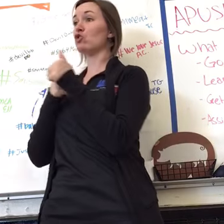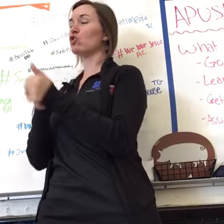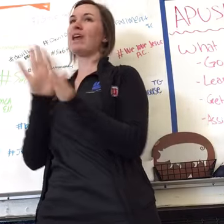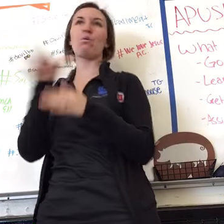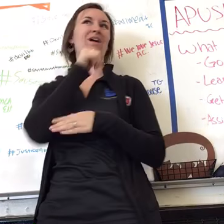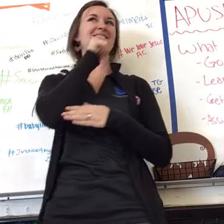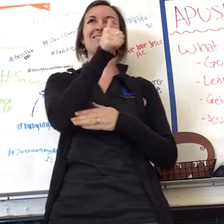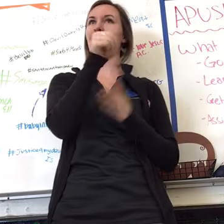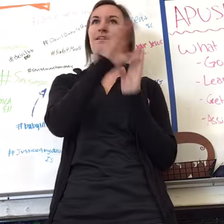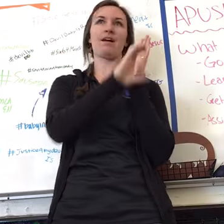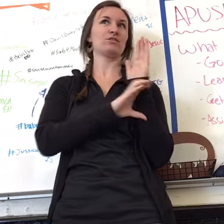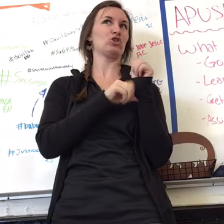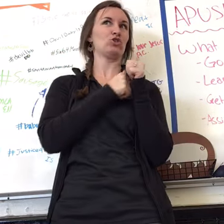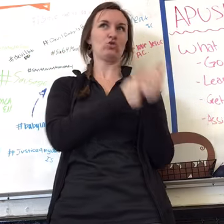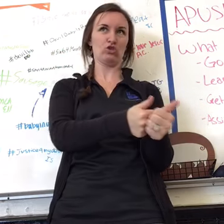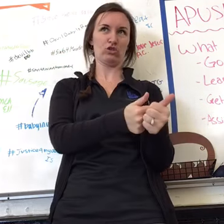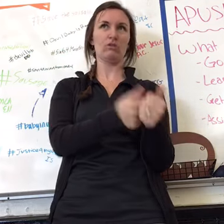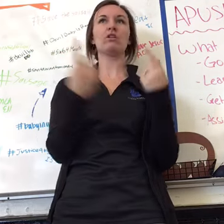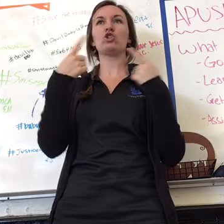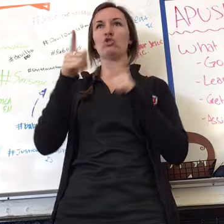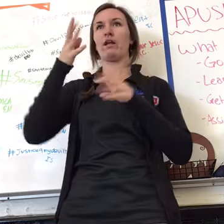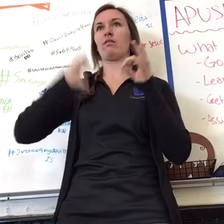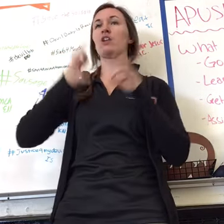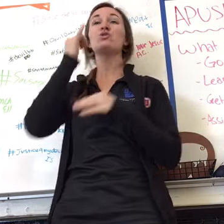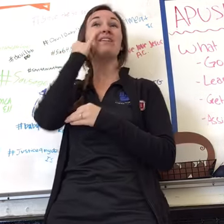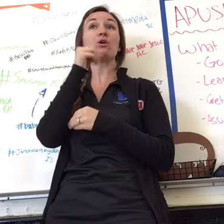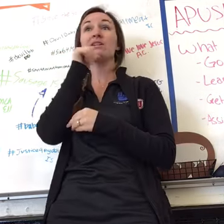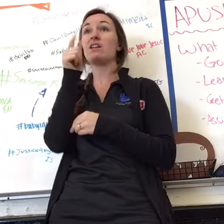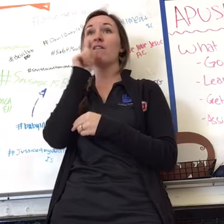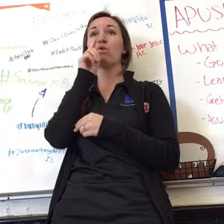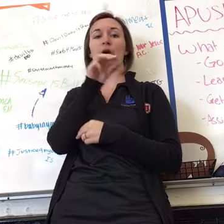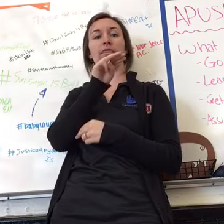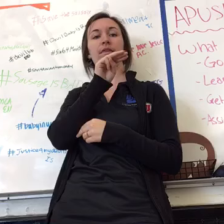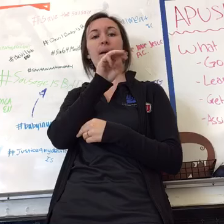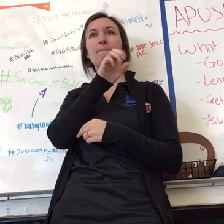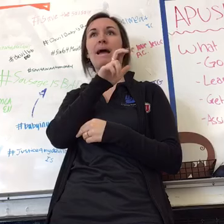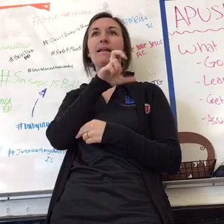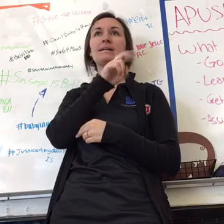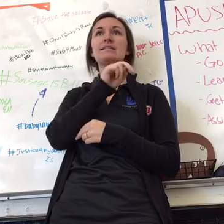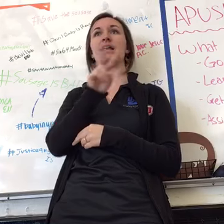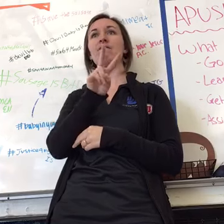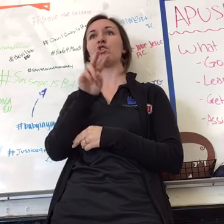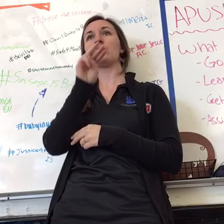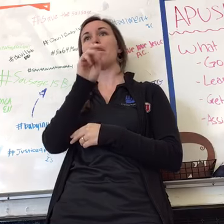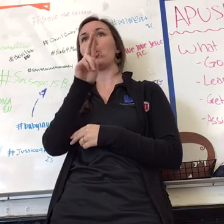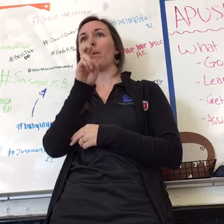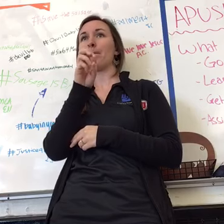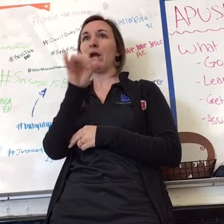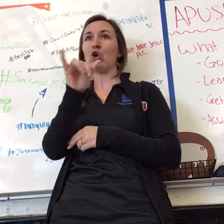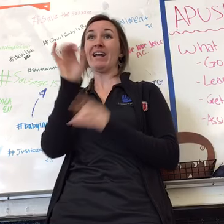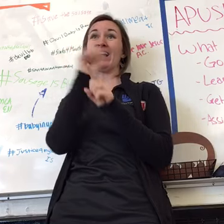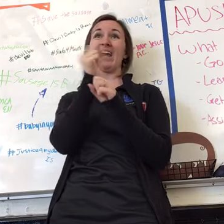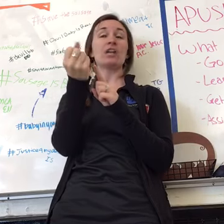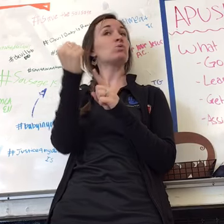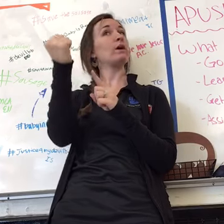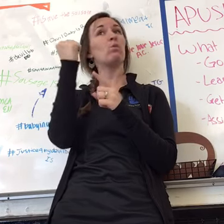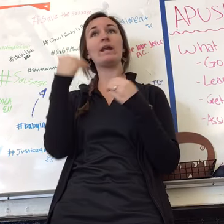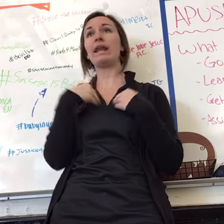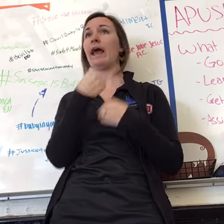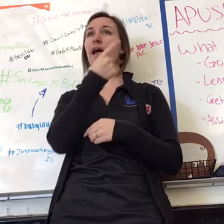wasn't for the Marbury v. Madison case, we would not have gay marriage in America. We would not have where you guys have your